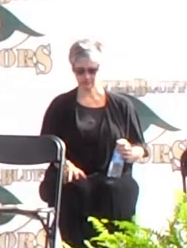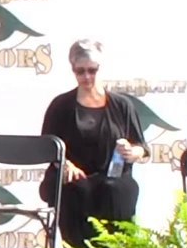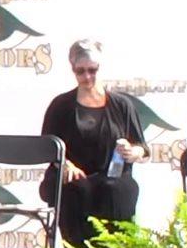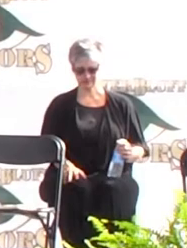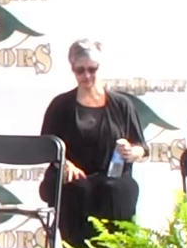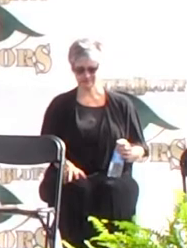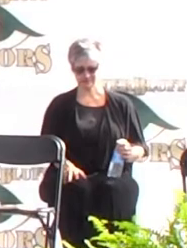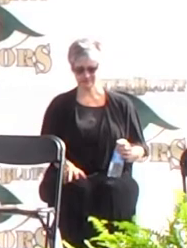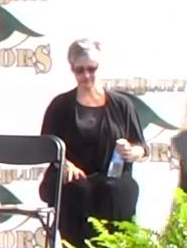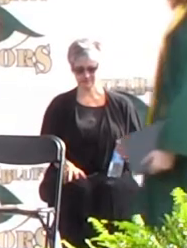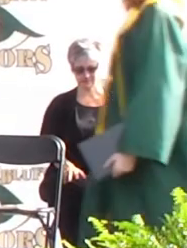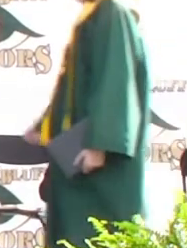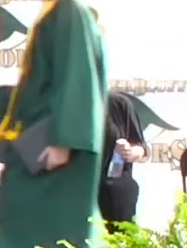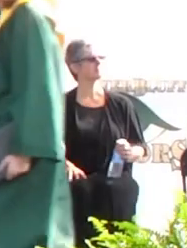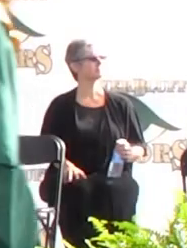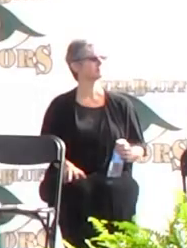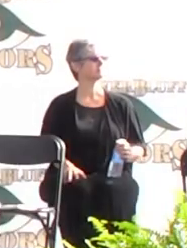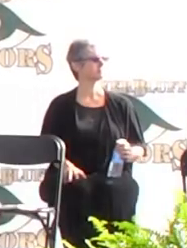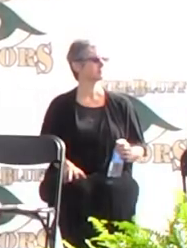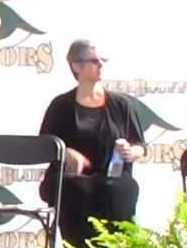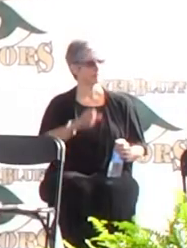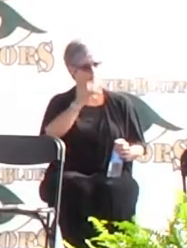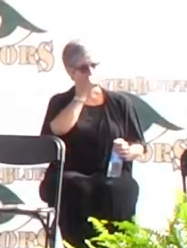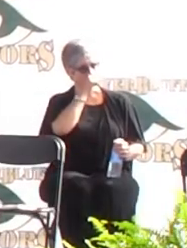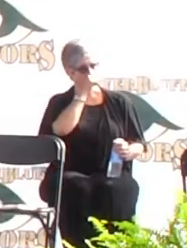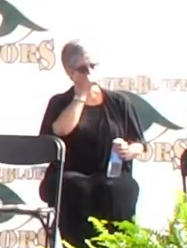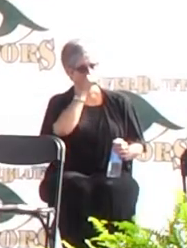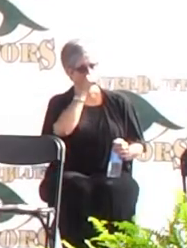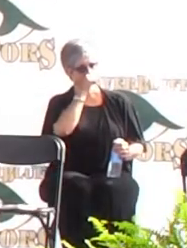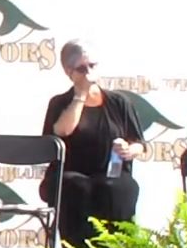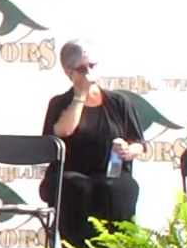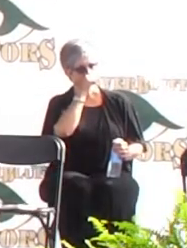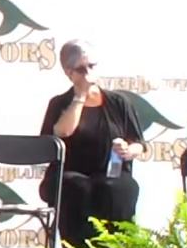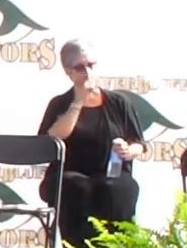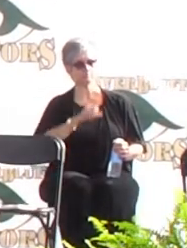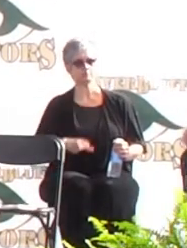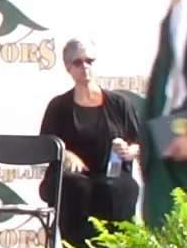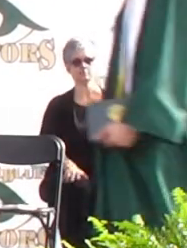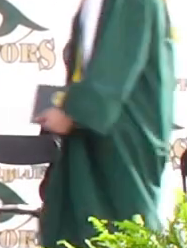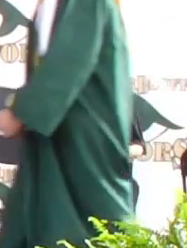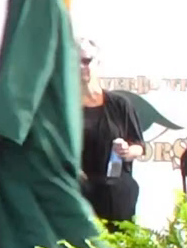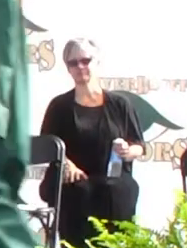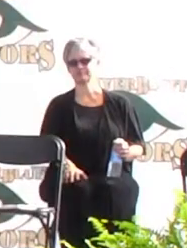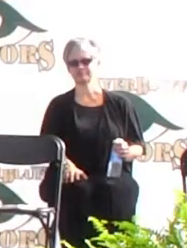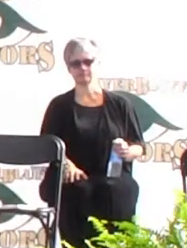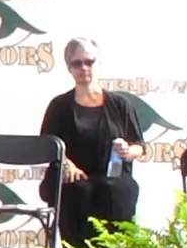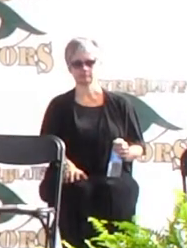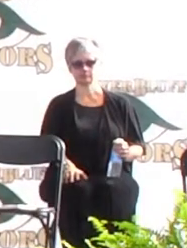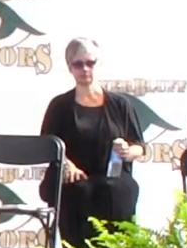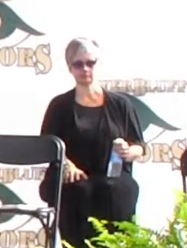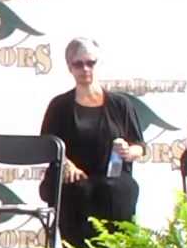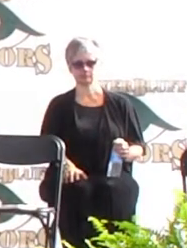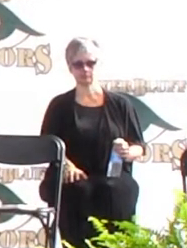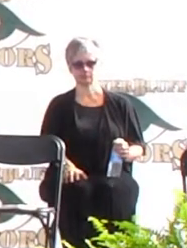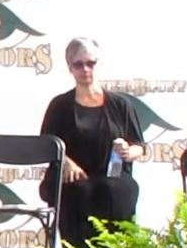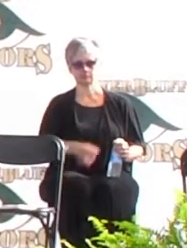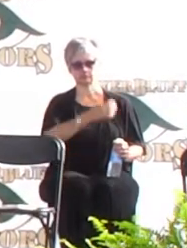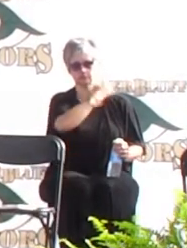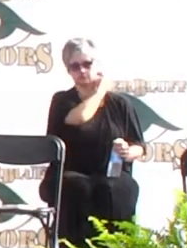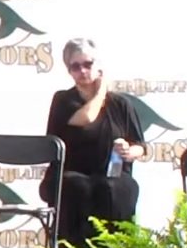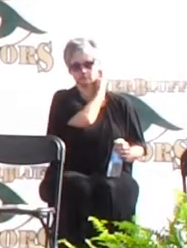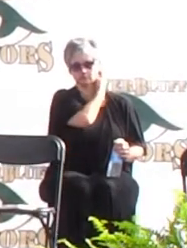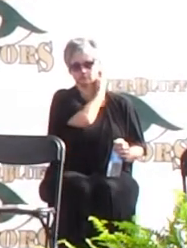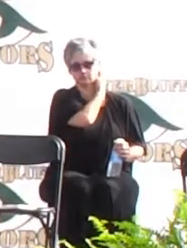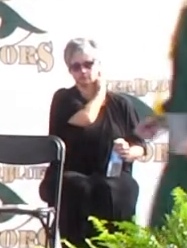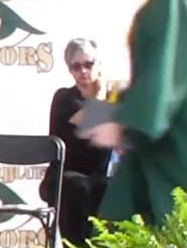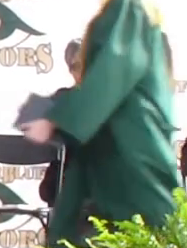Alyssa Nicole Myers, honor graduate. Matthew Connor Paraday, honor graduate. Sarah Michelle